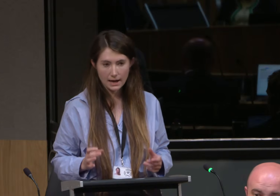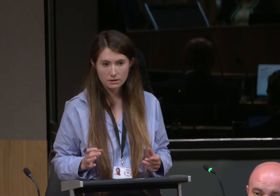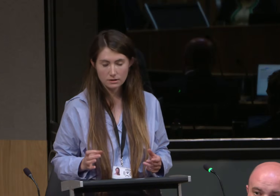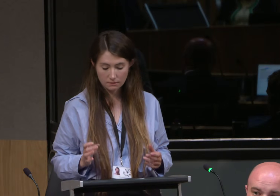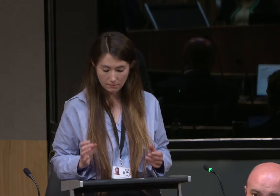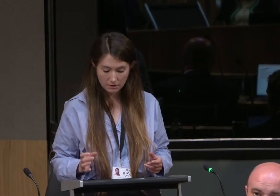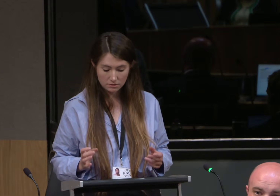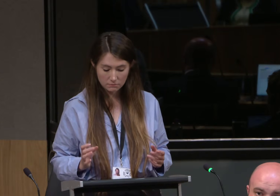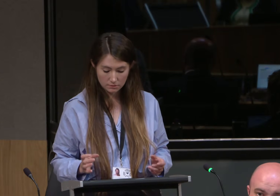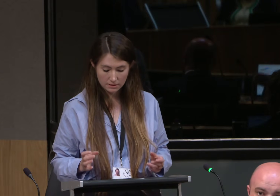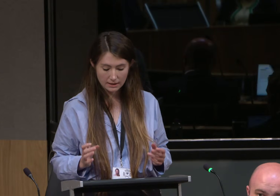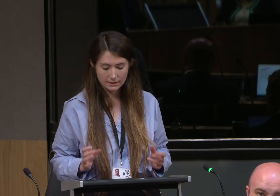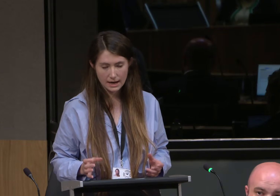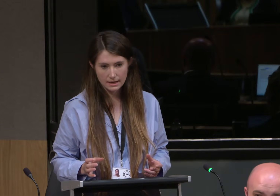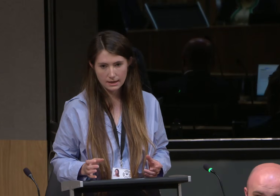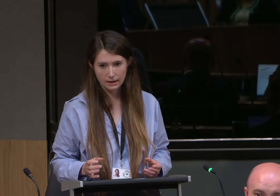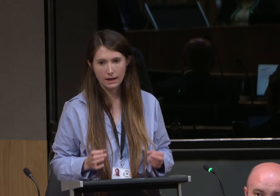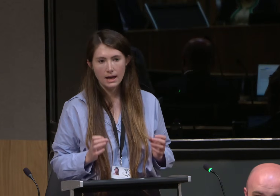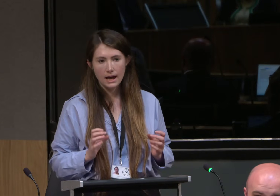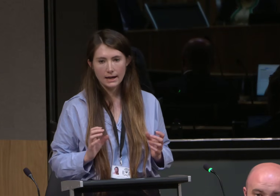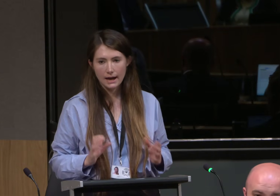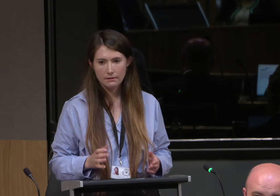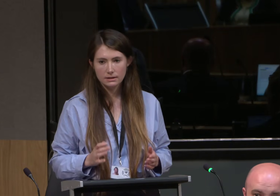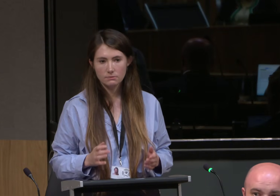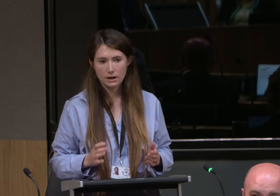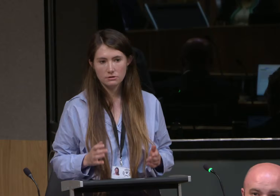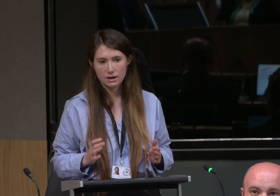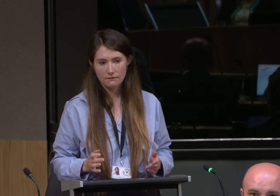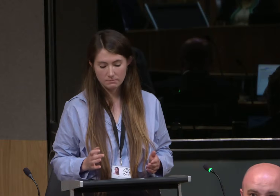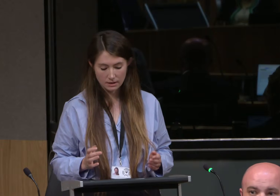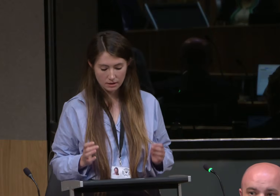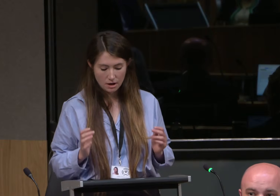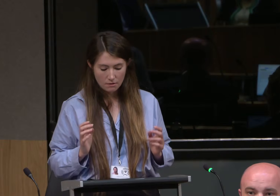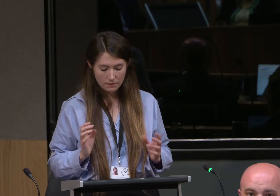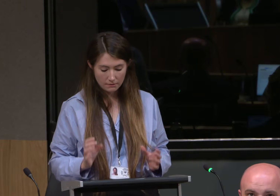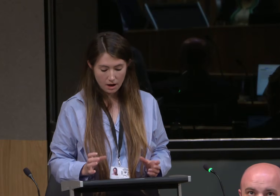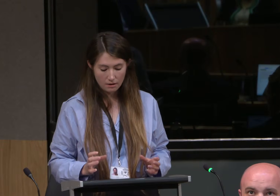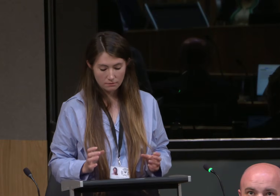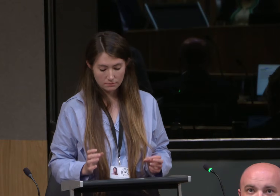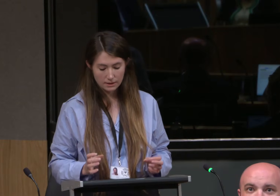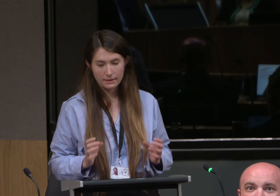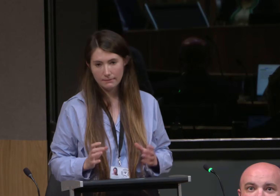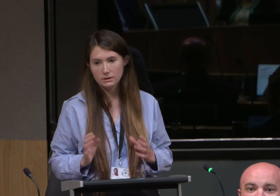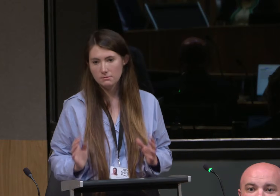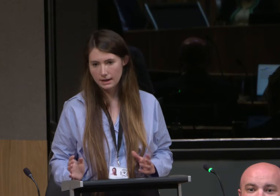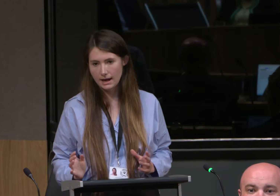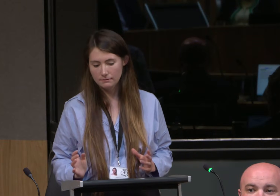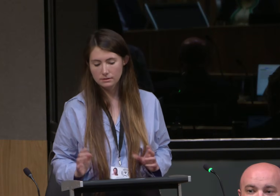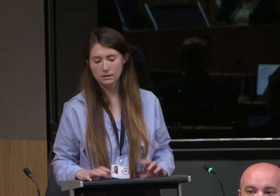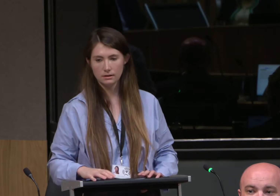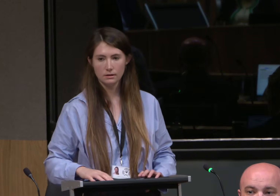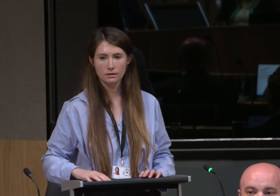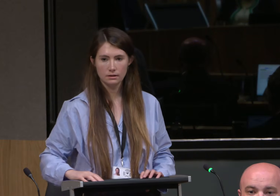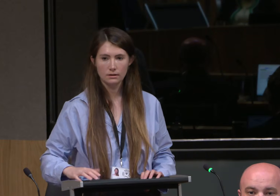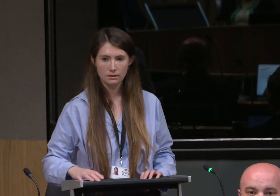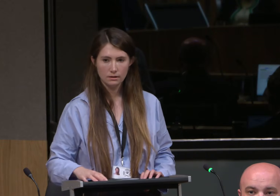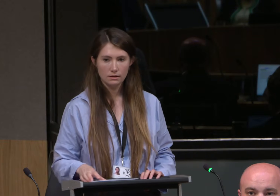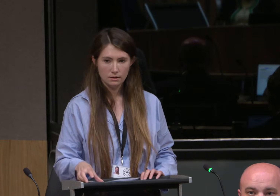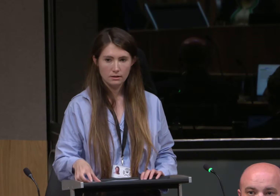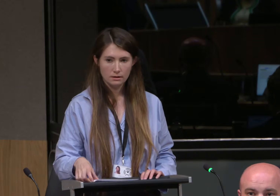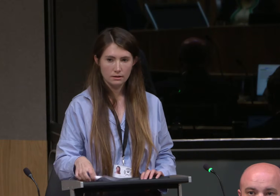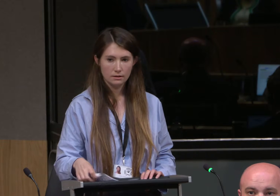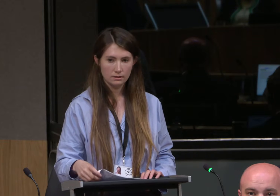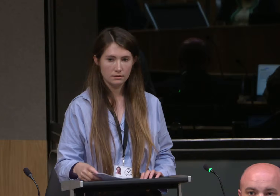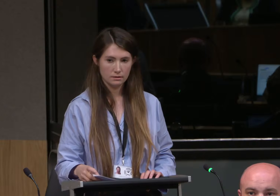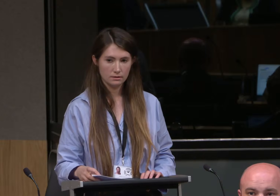on what action Welsh Water is taking and how this Welsh Government will hold them to account?